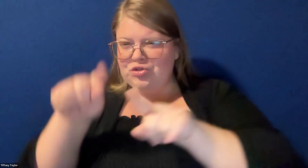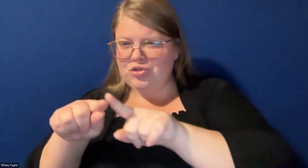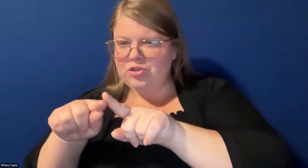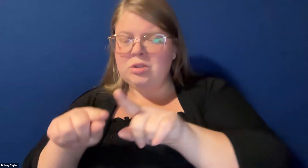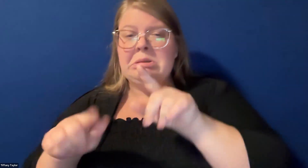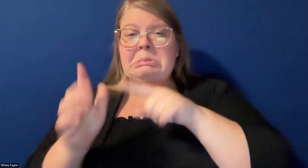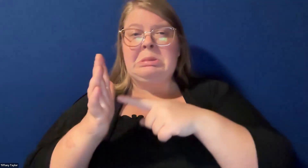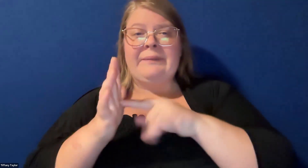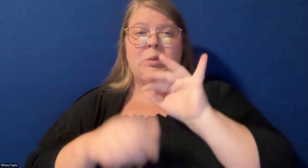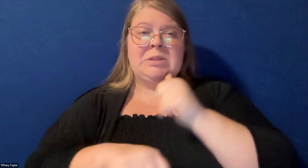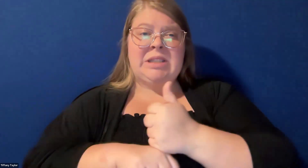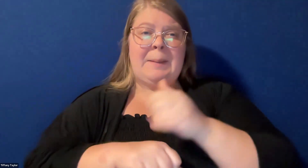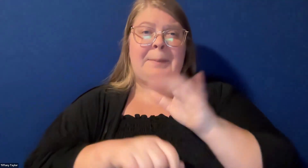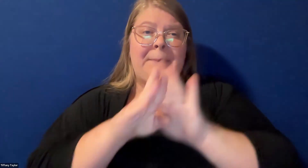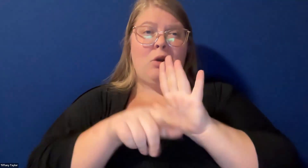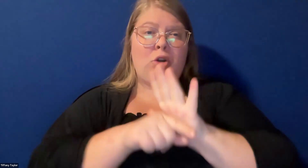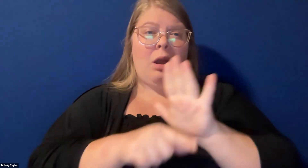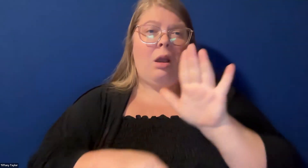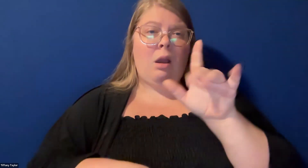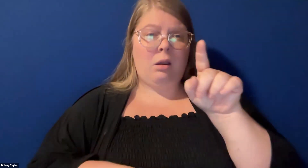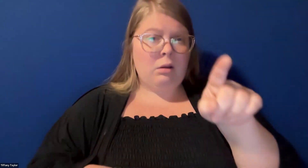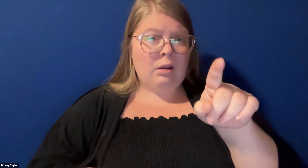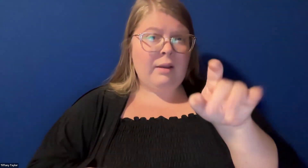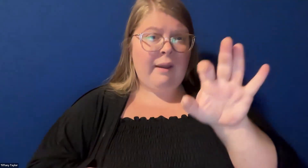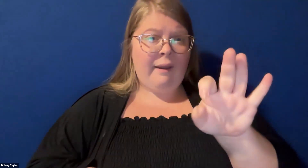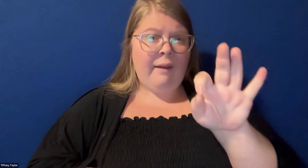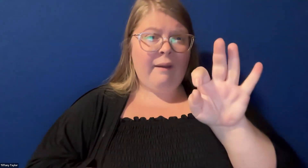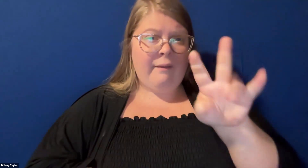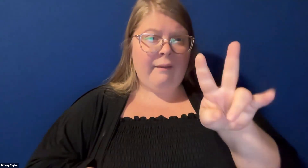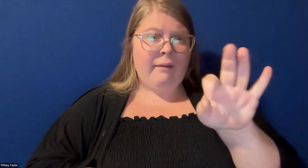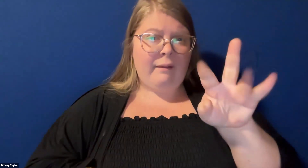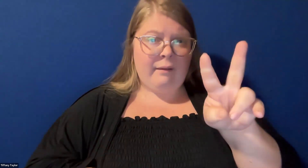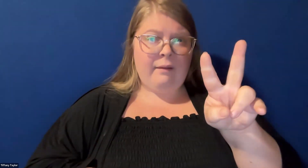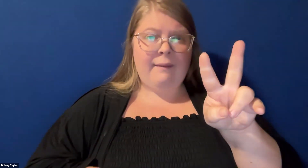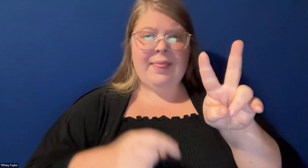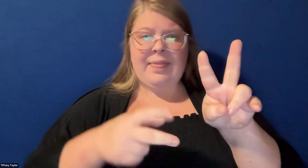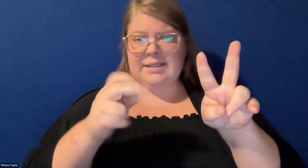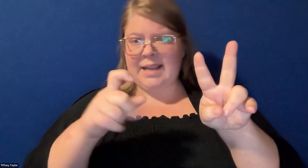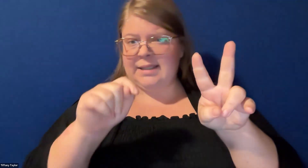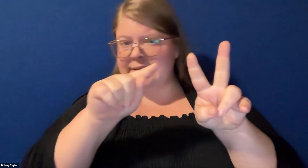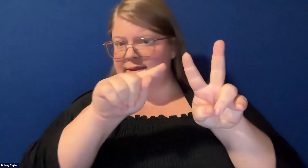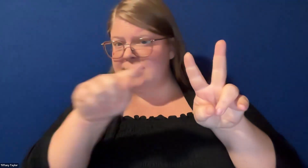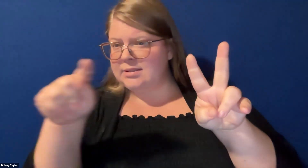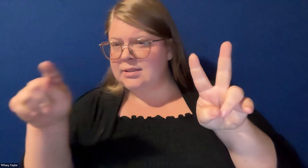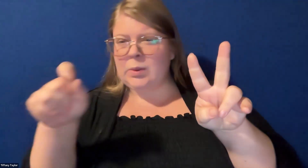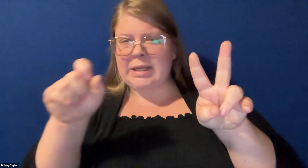one as a background and this is the text, so for this background, which text color will be